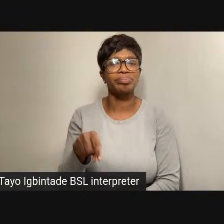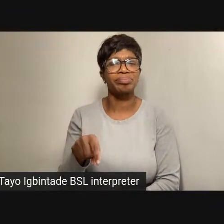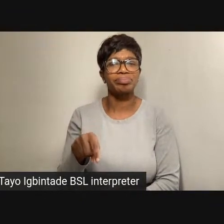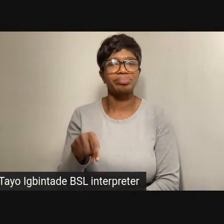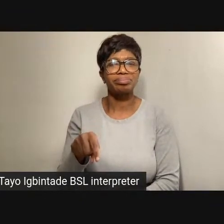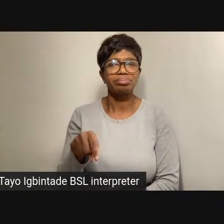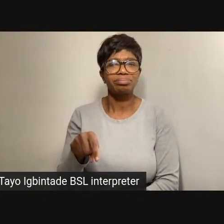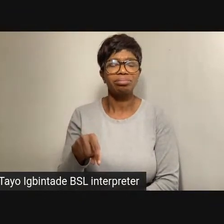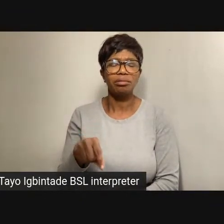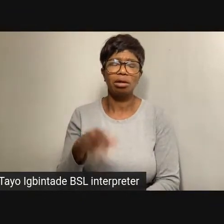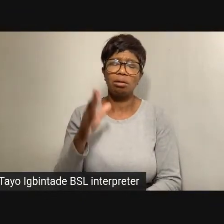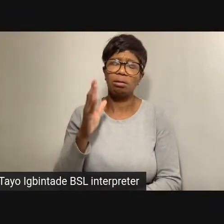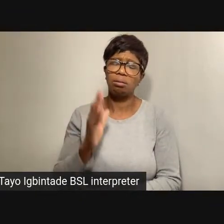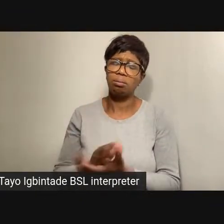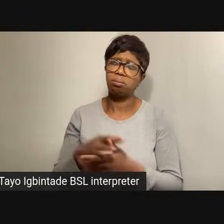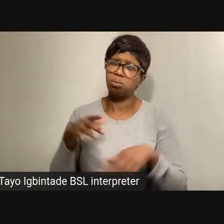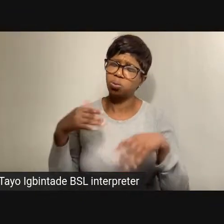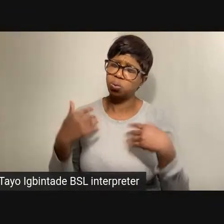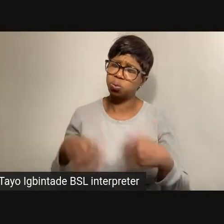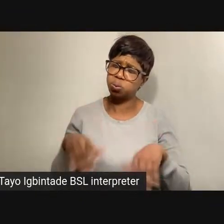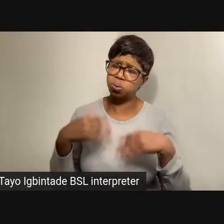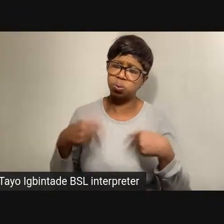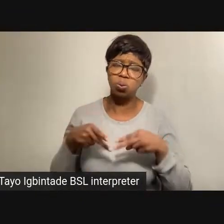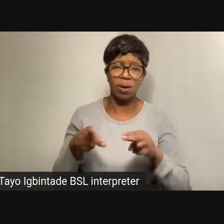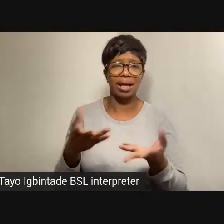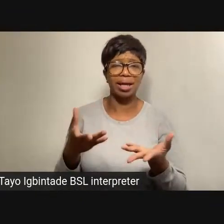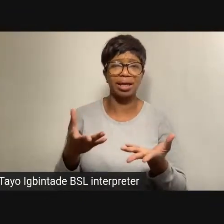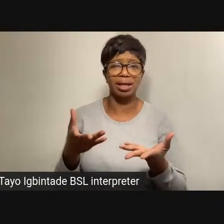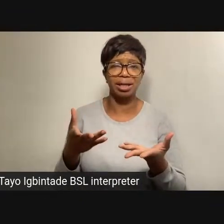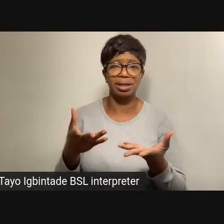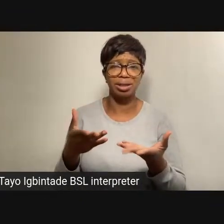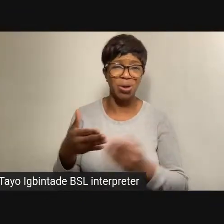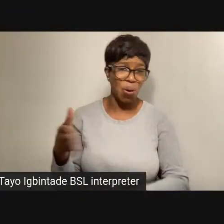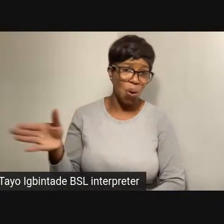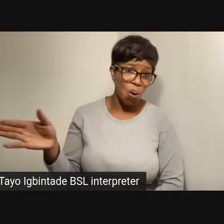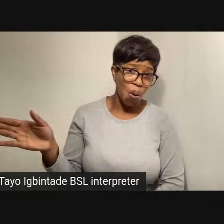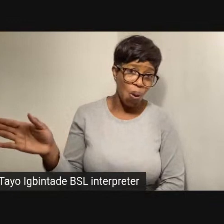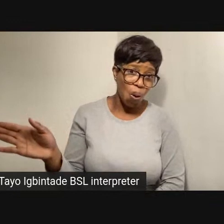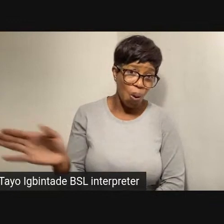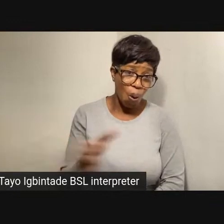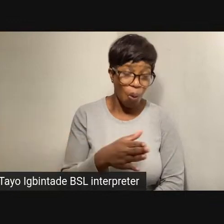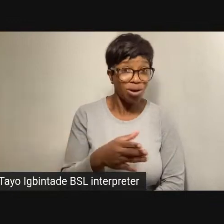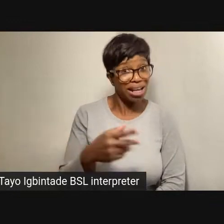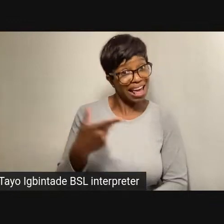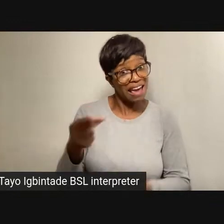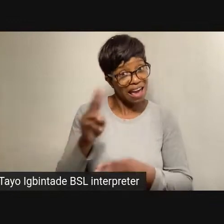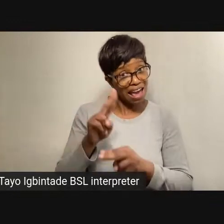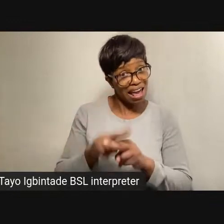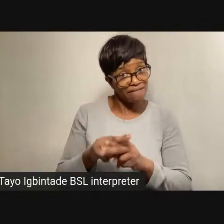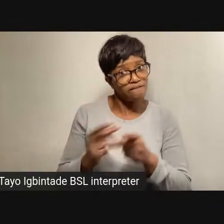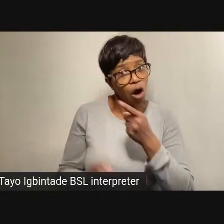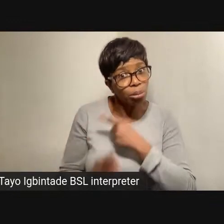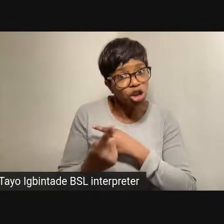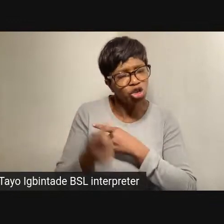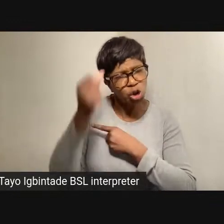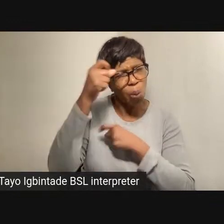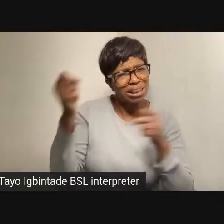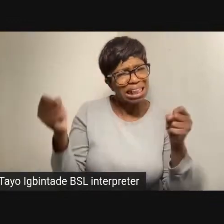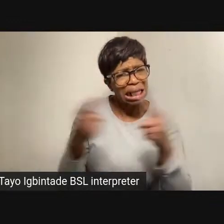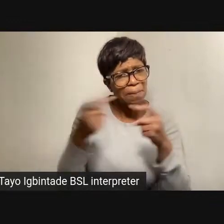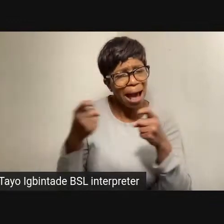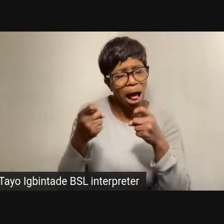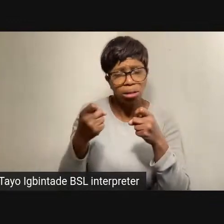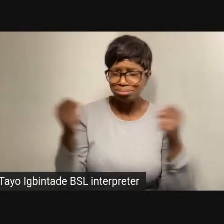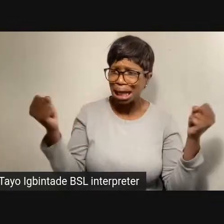in such an incredible way. And we should all if you get an opportunity, if you know his email, flood